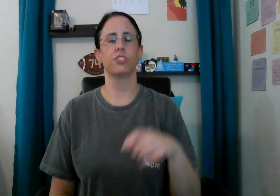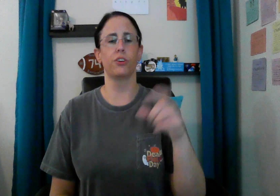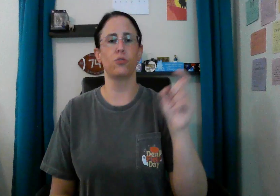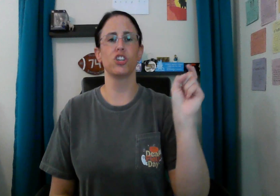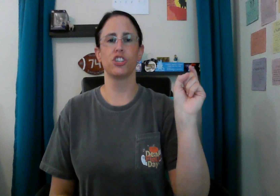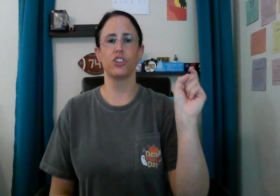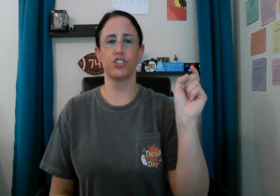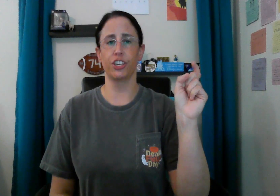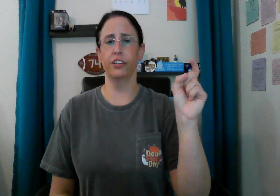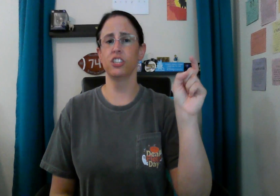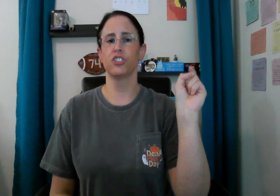So should,